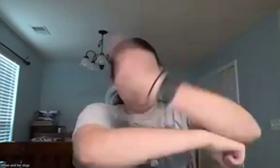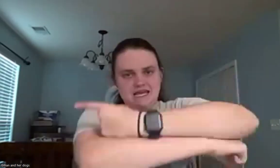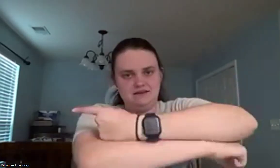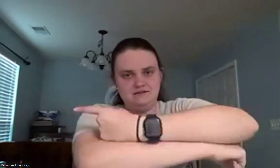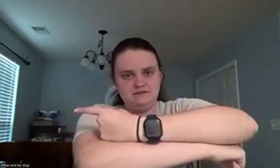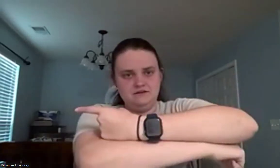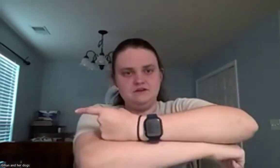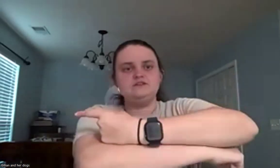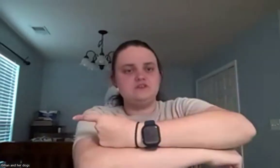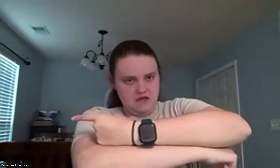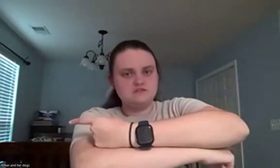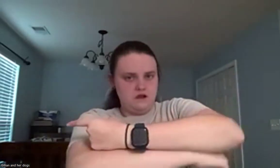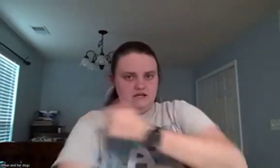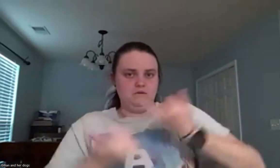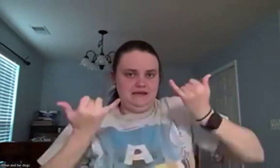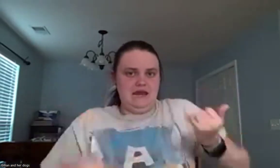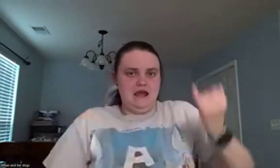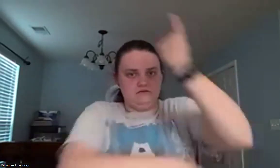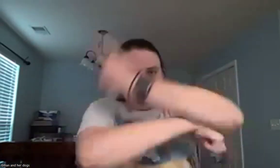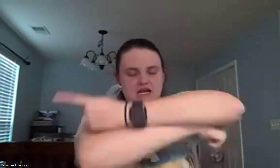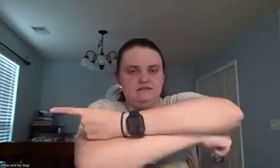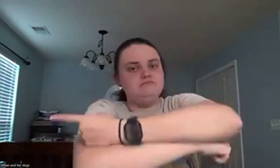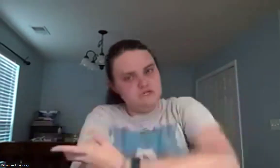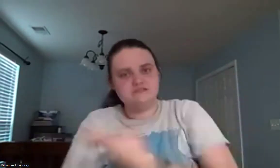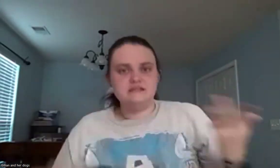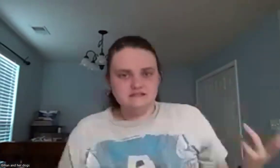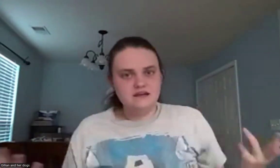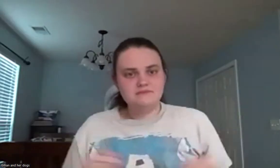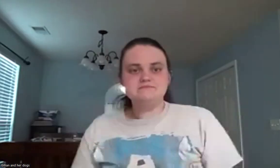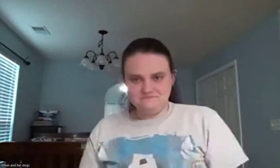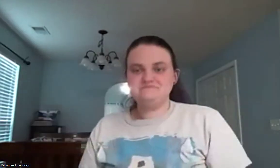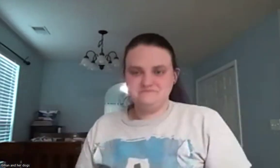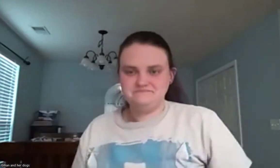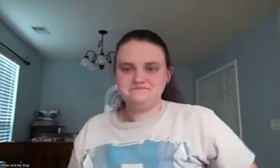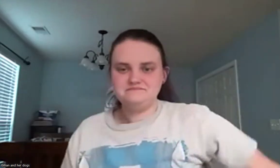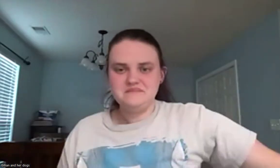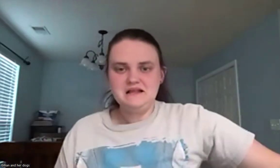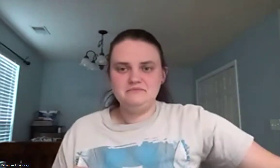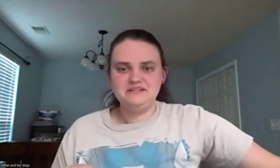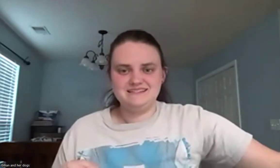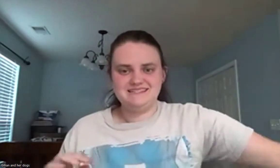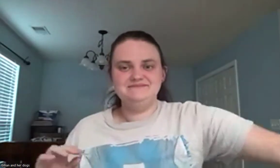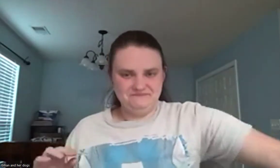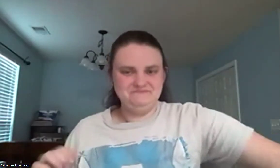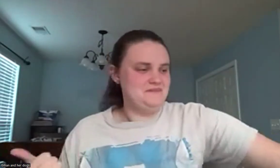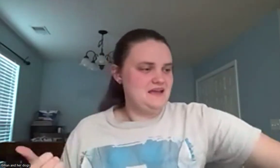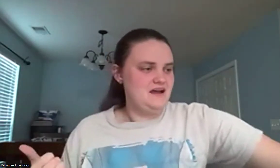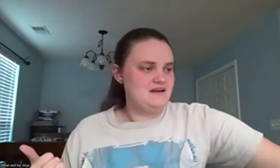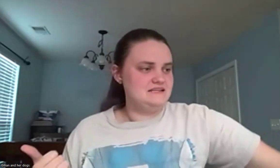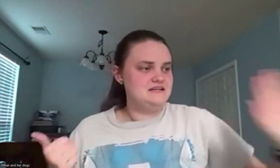day. So that's why going now day, because that is today. But yes. All right.